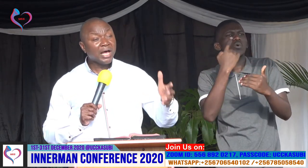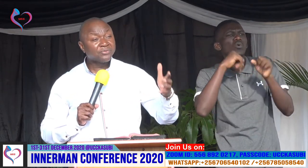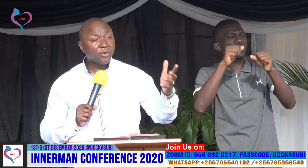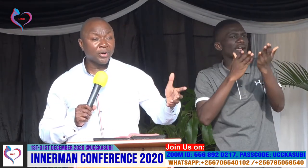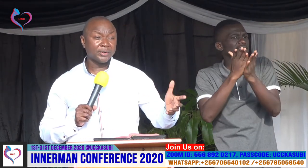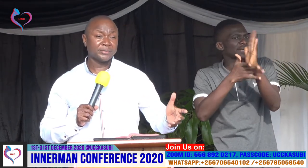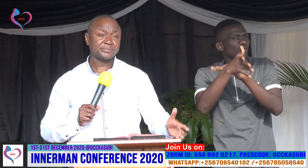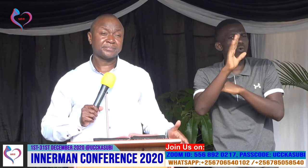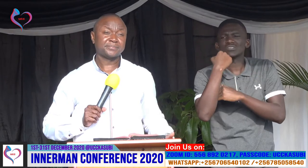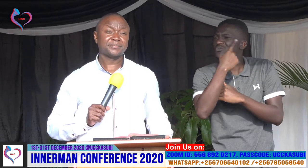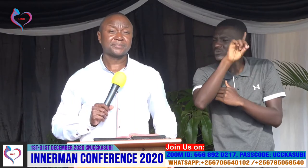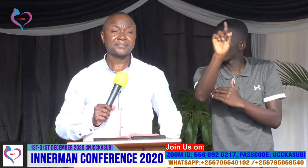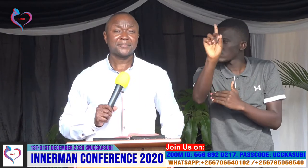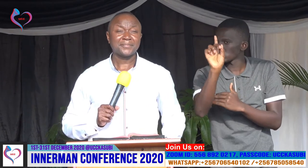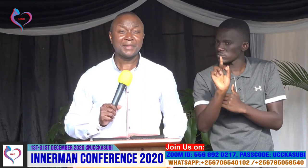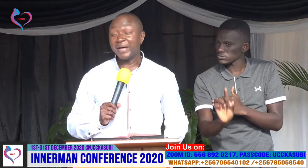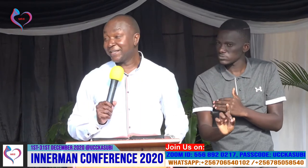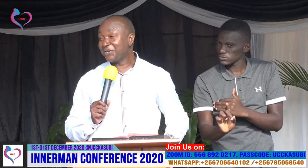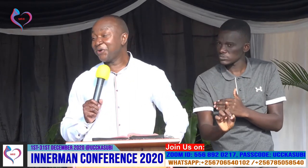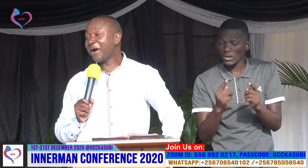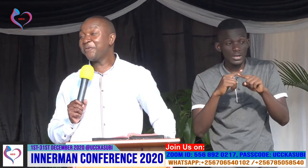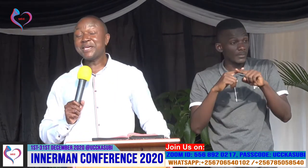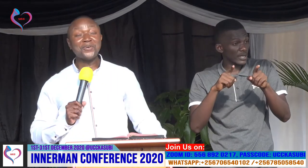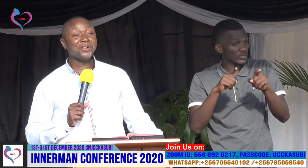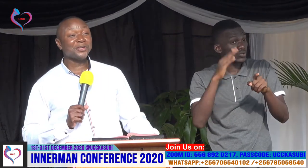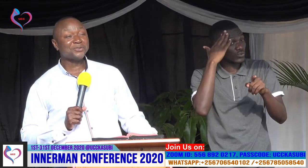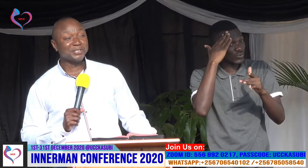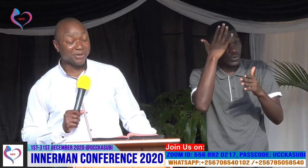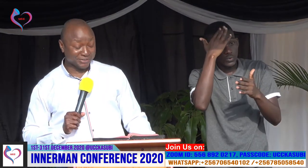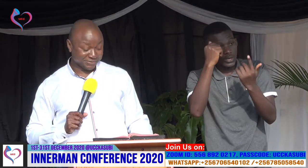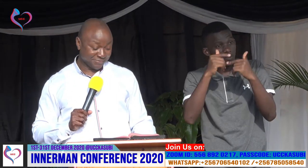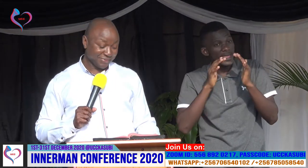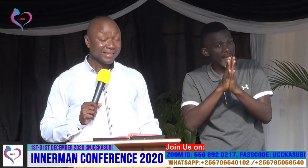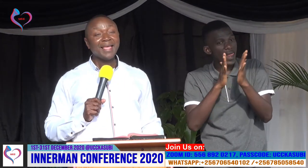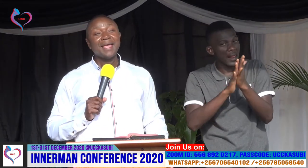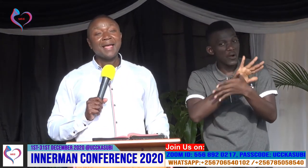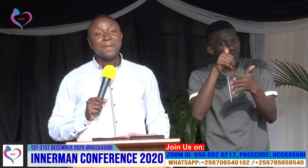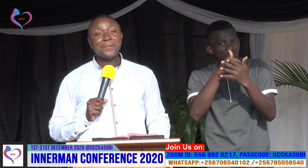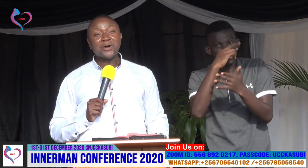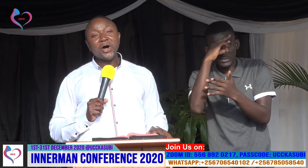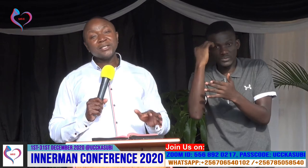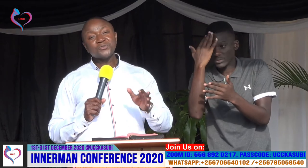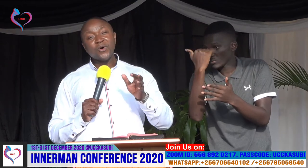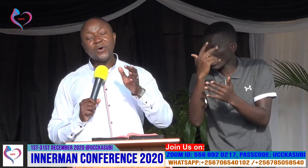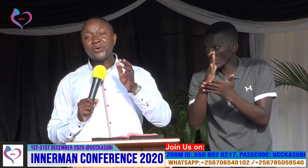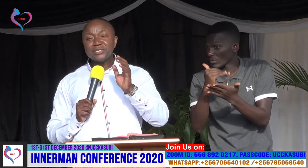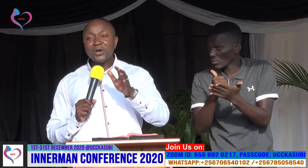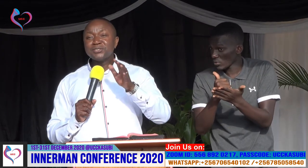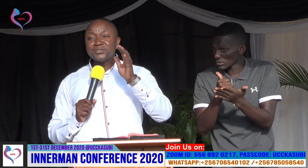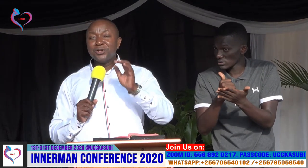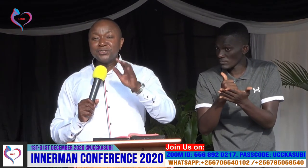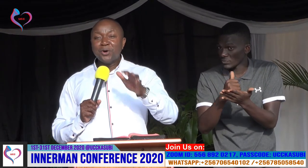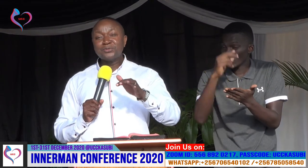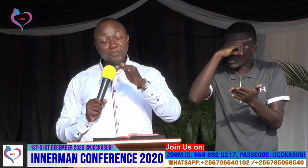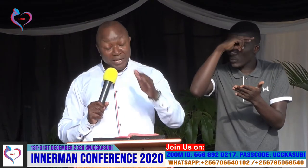to serve God? But then, do you know why we give all those reasons? Because for